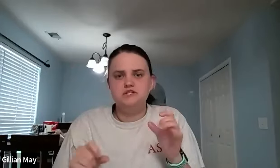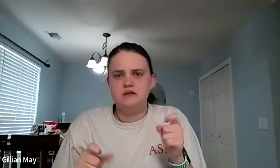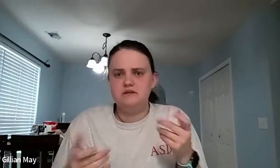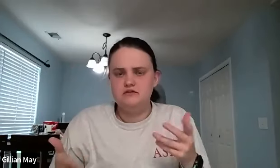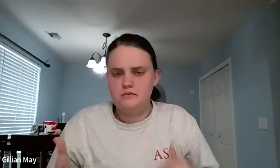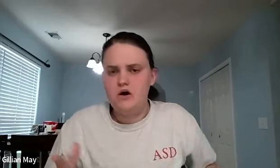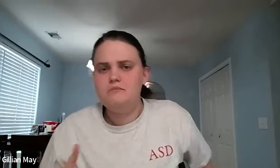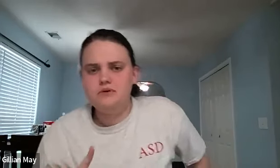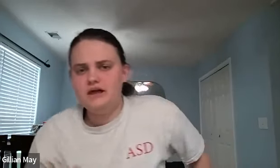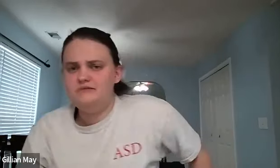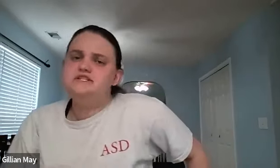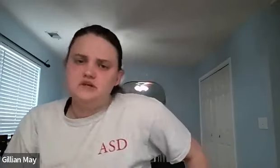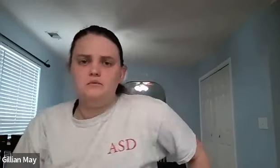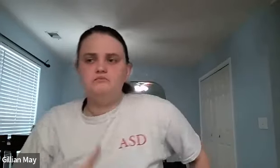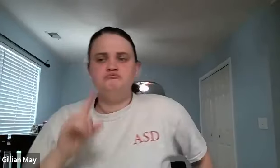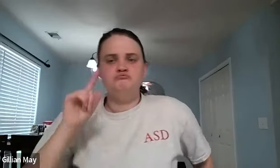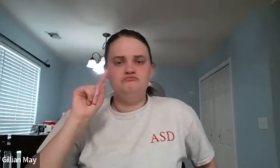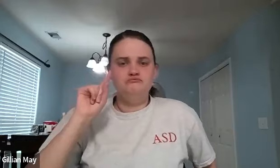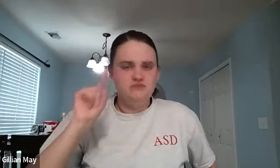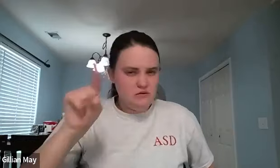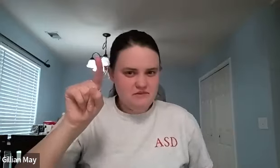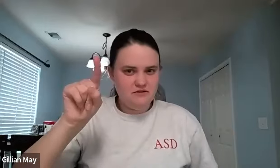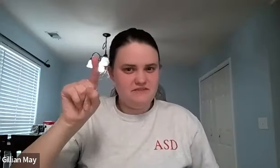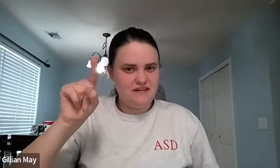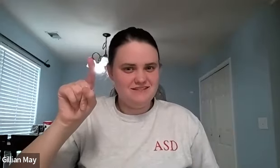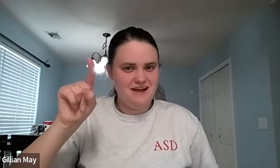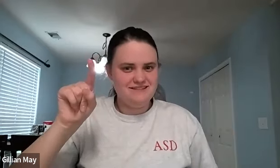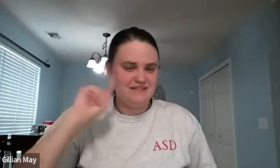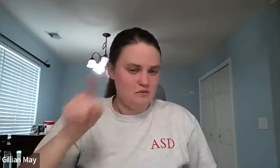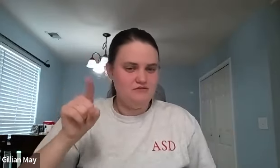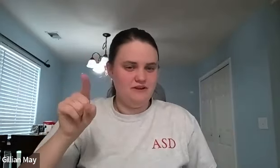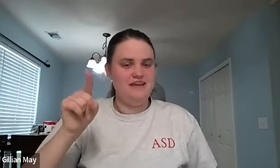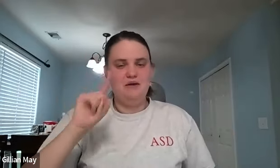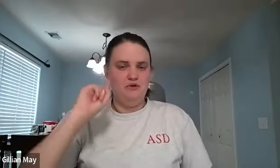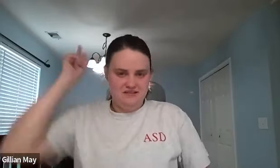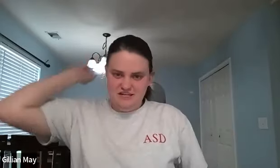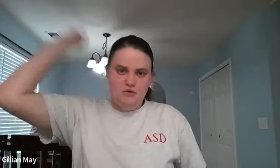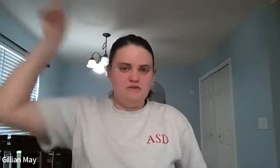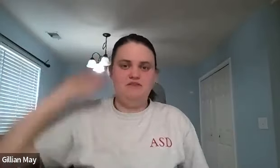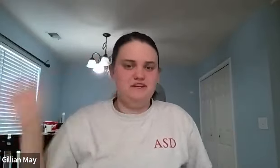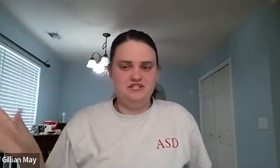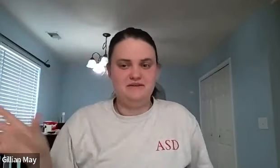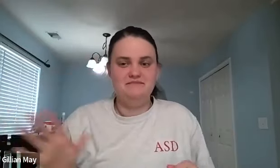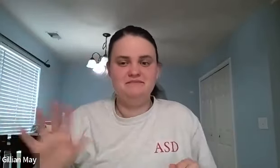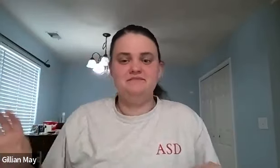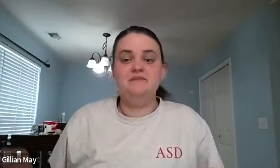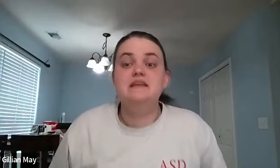should be able to get through them all, but if we don't let me forget the next class, because I will forget and I will continue on without finishing them.